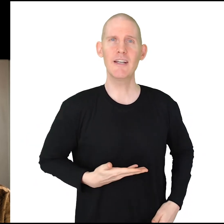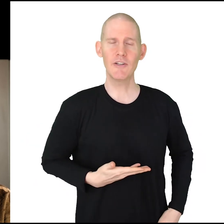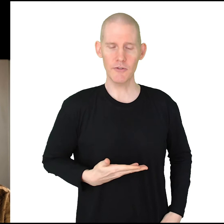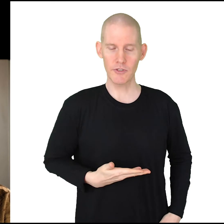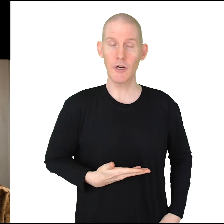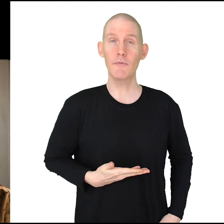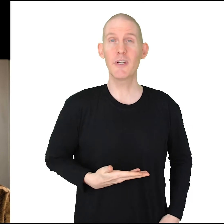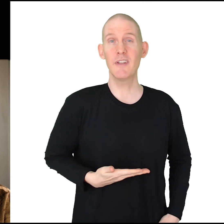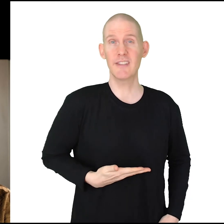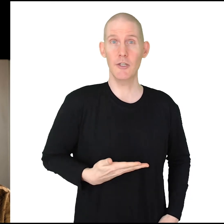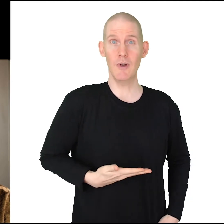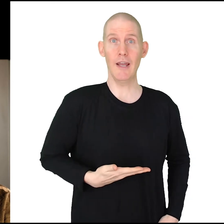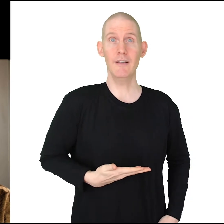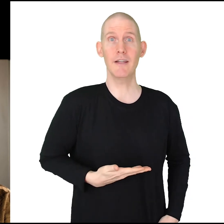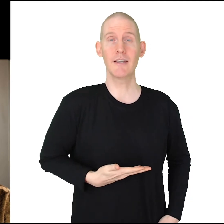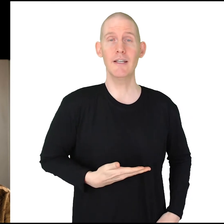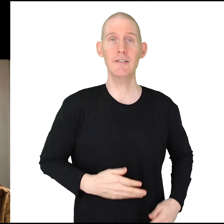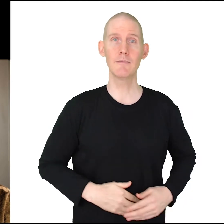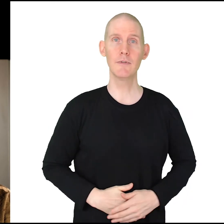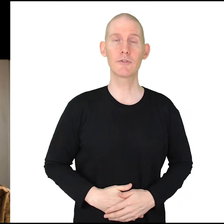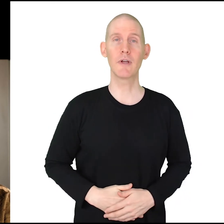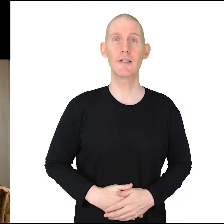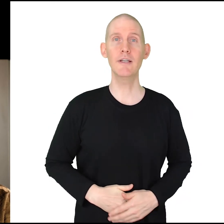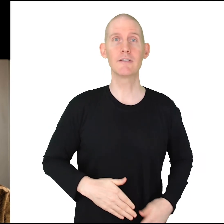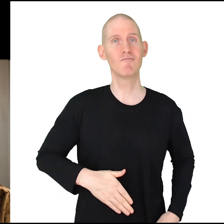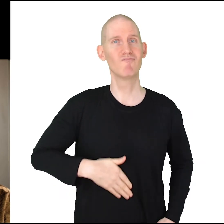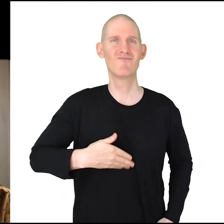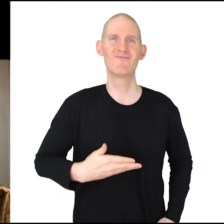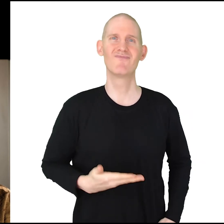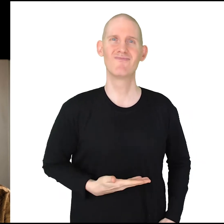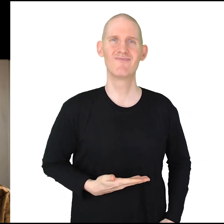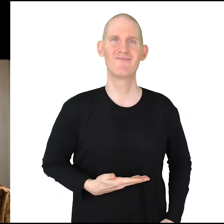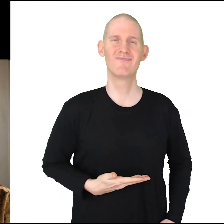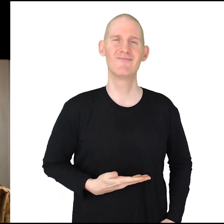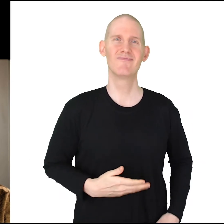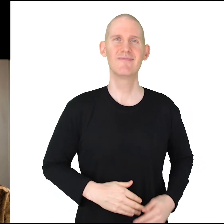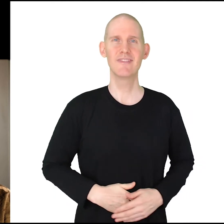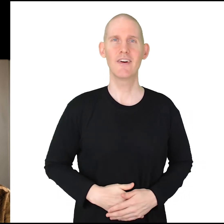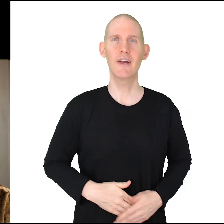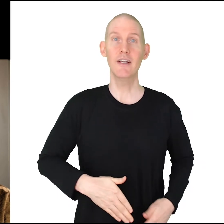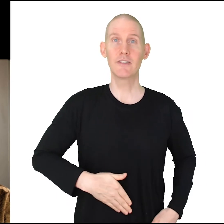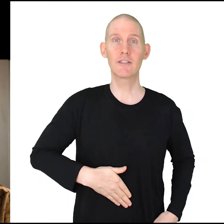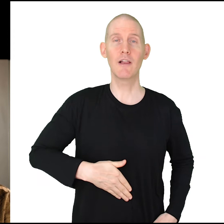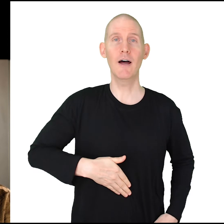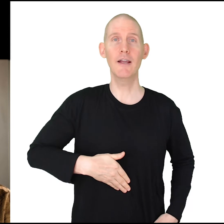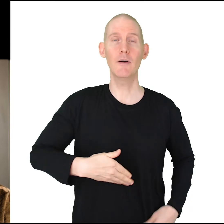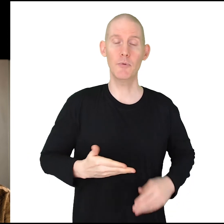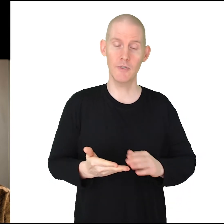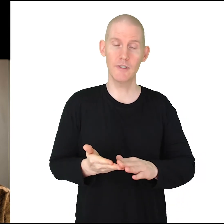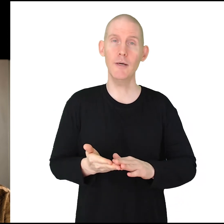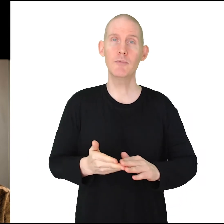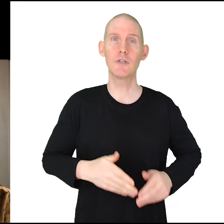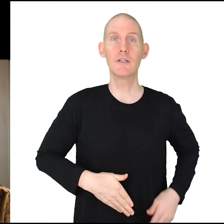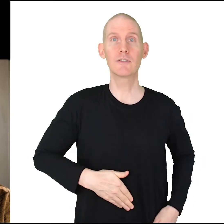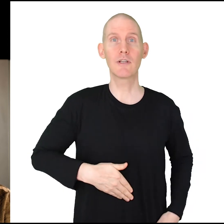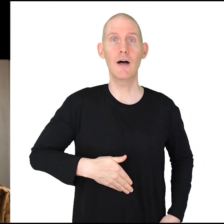little shelf here. That's how you end, like this. So like this. Right? Slide up with the tips, slide